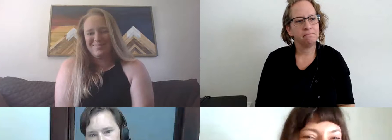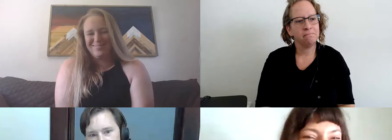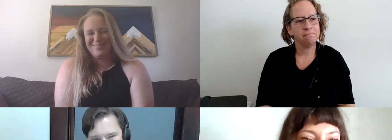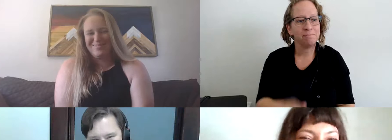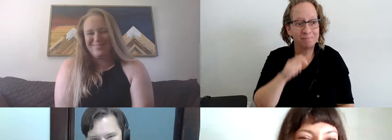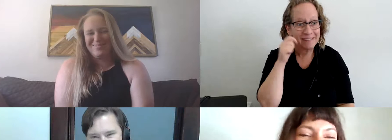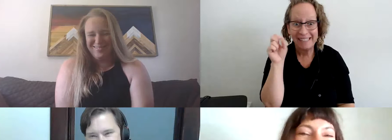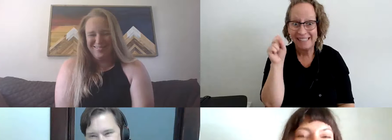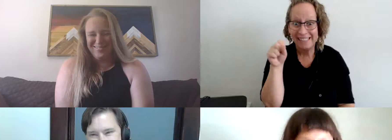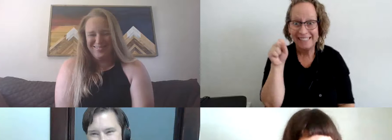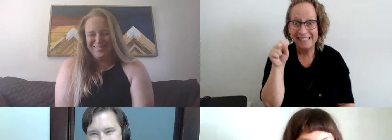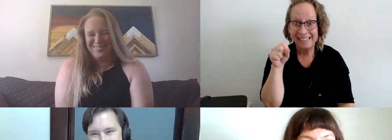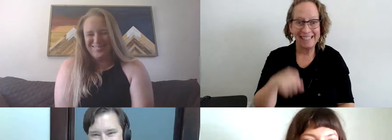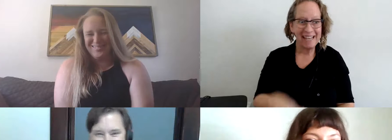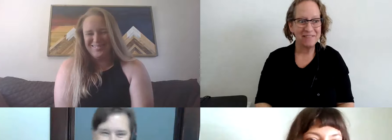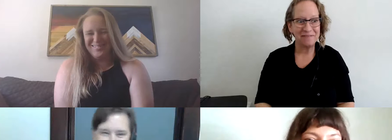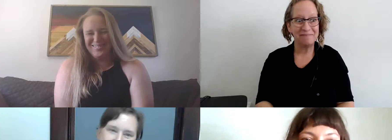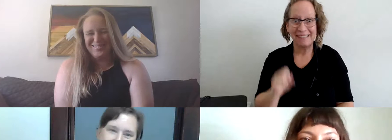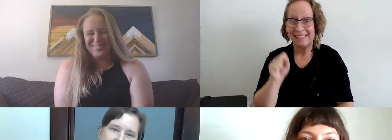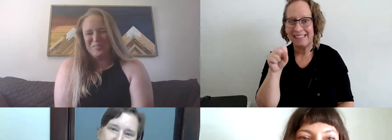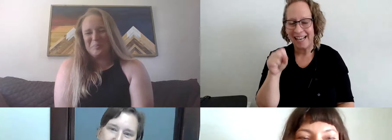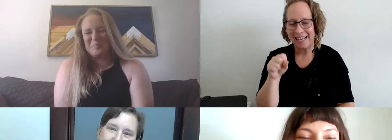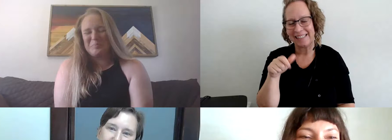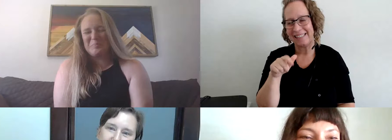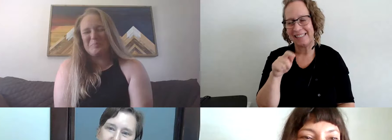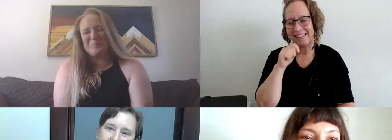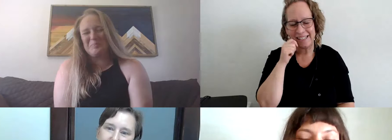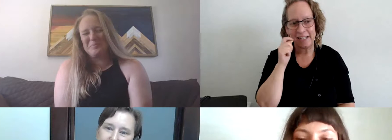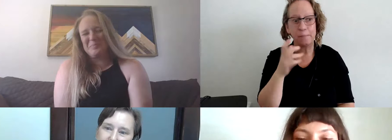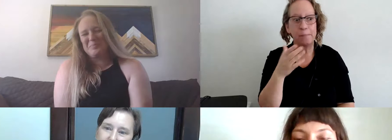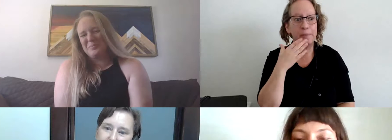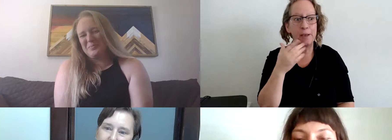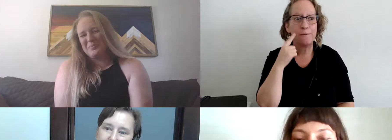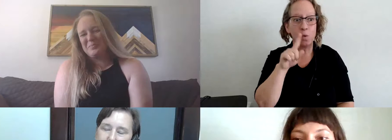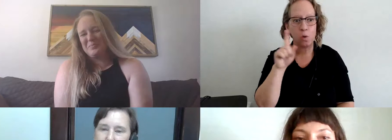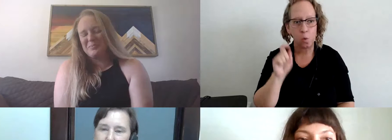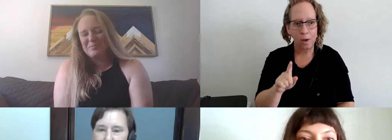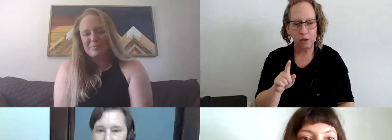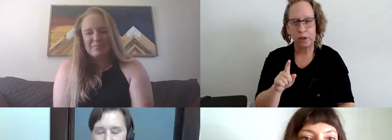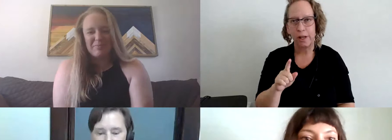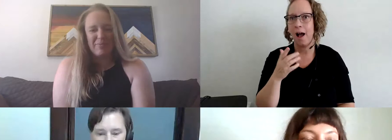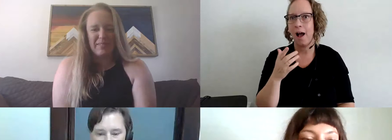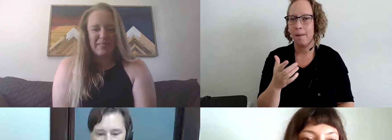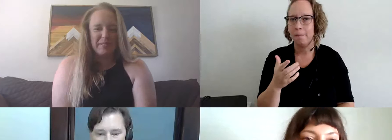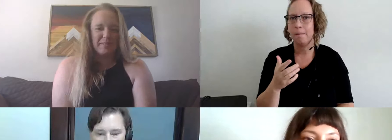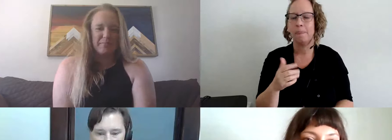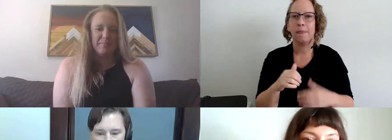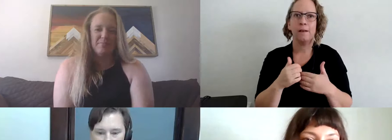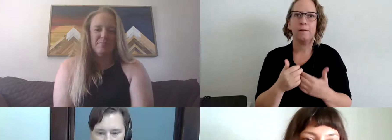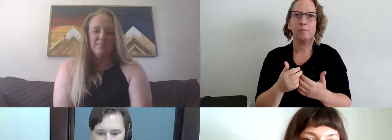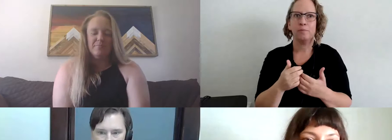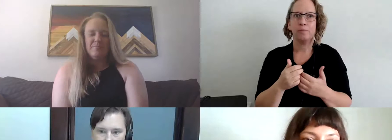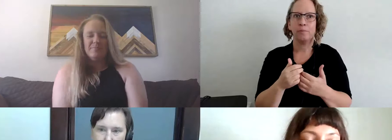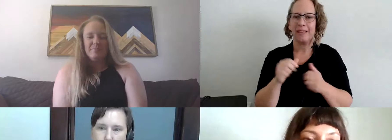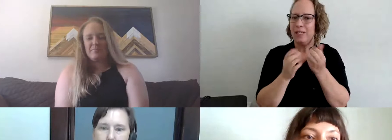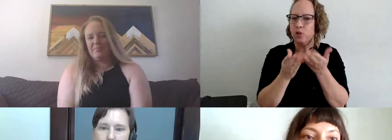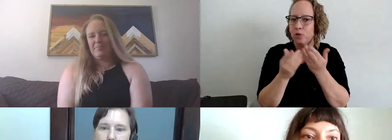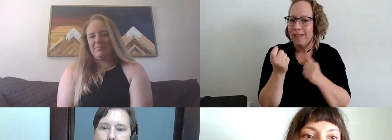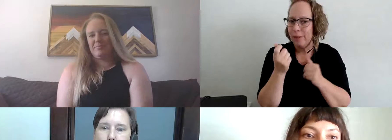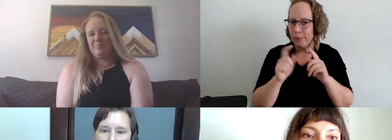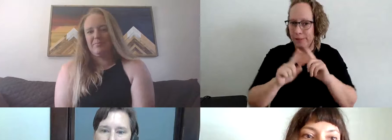Tatiana, do you want to answer that one? Yes, this is Tatiana. Thank you for the question. So each service is a bit